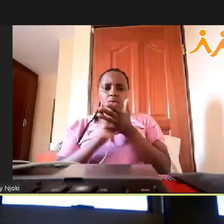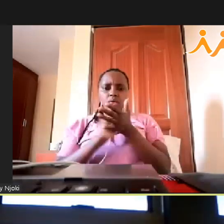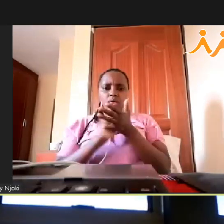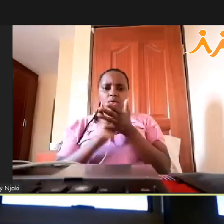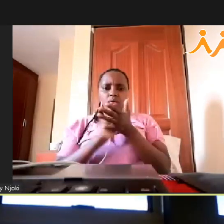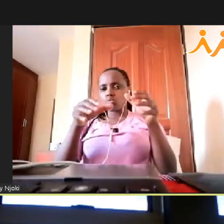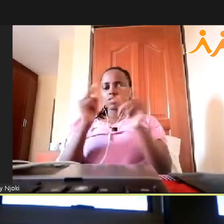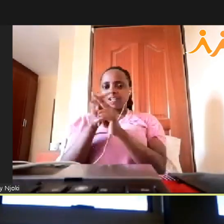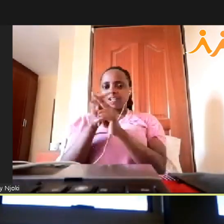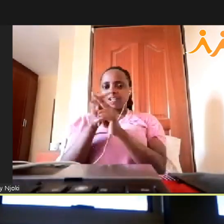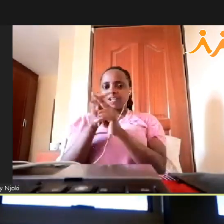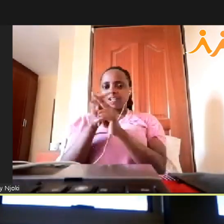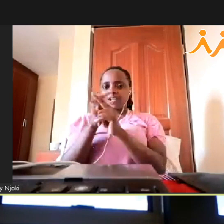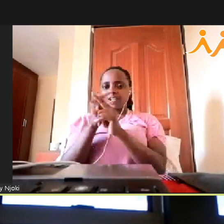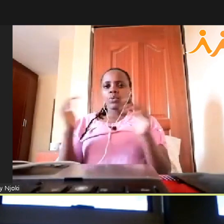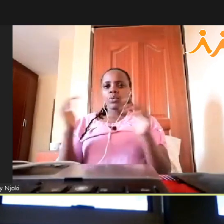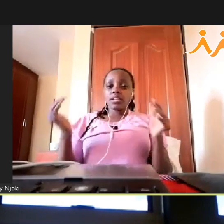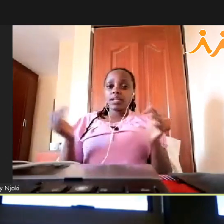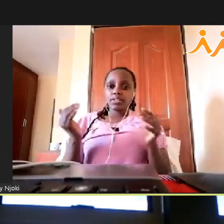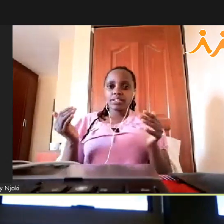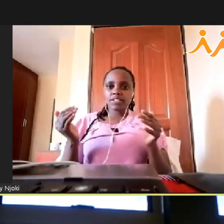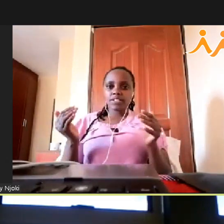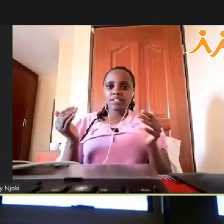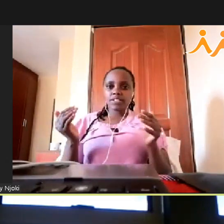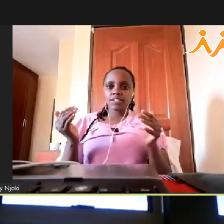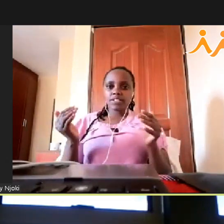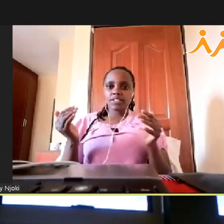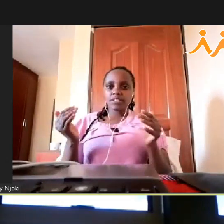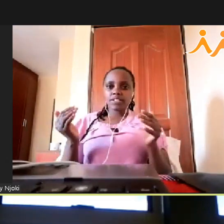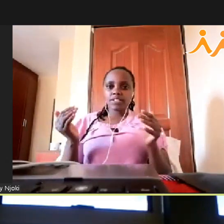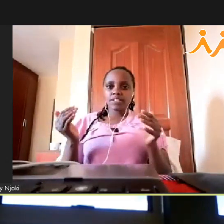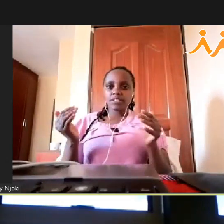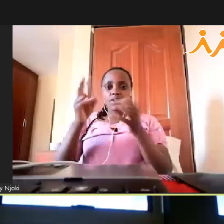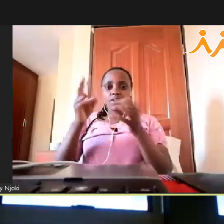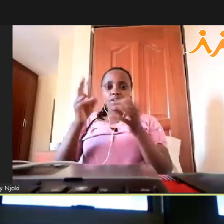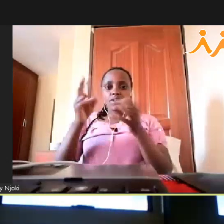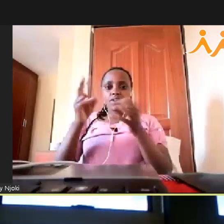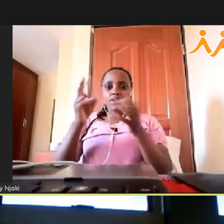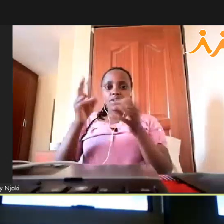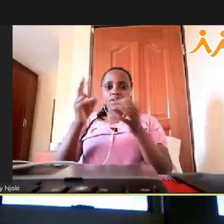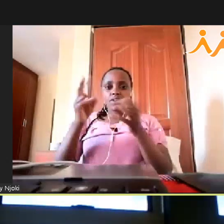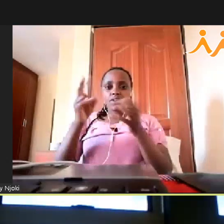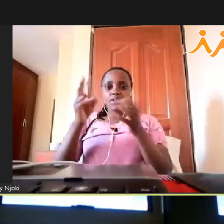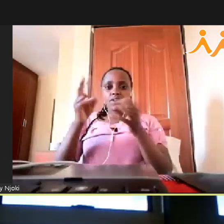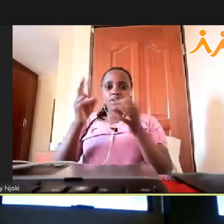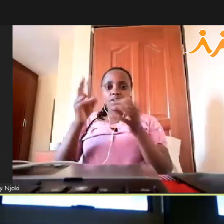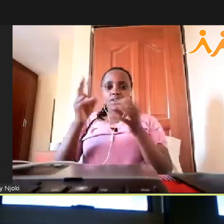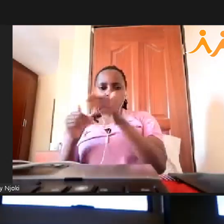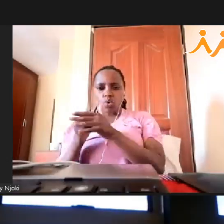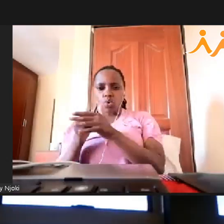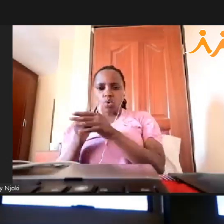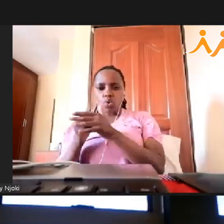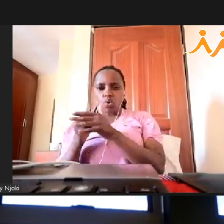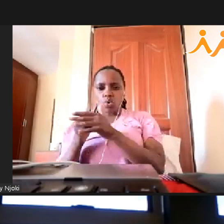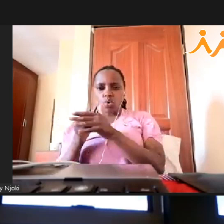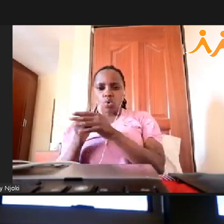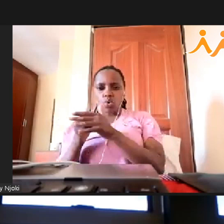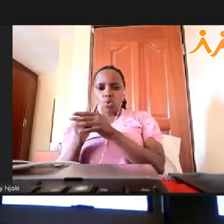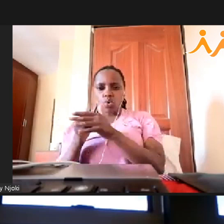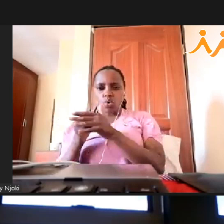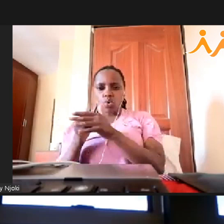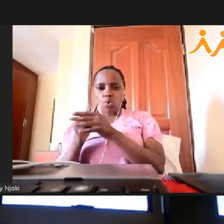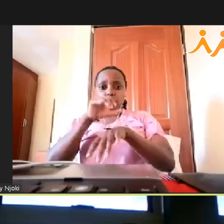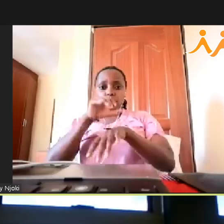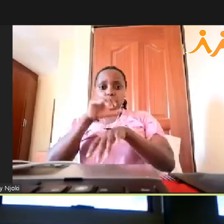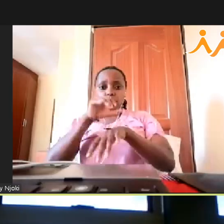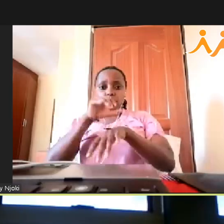groups into thematic areas, we encouraged them to validate their information. We were logged on to confirm statistics as we got